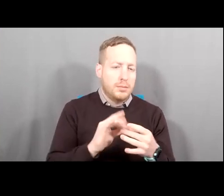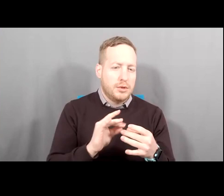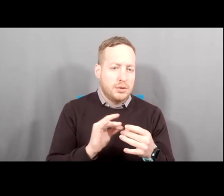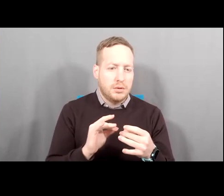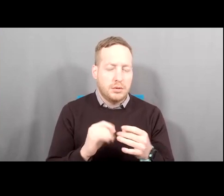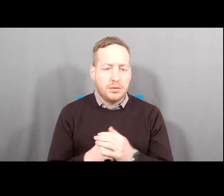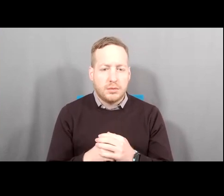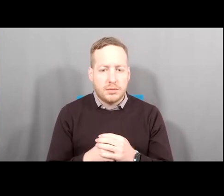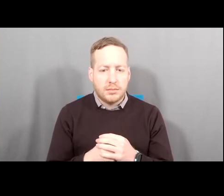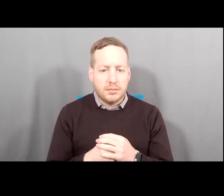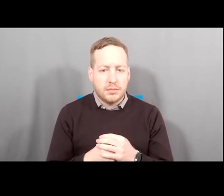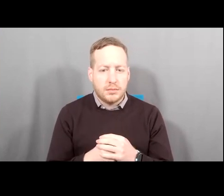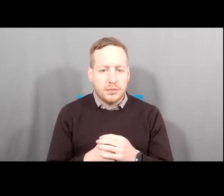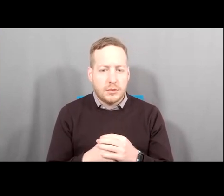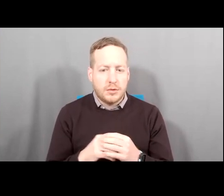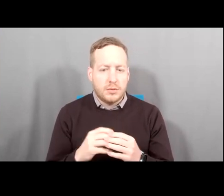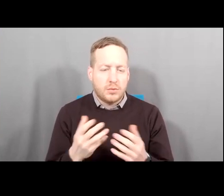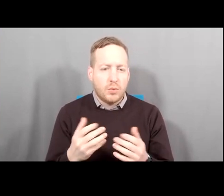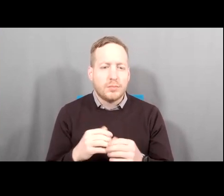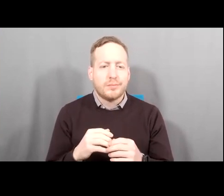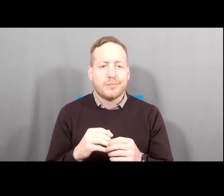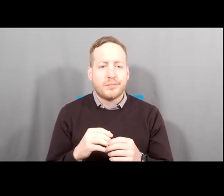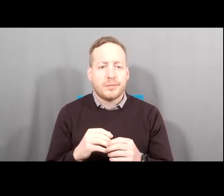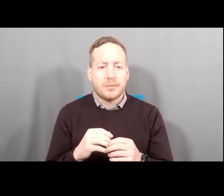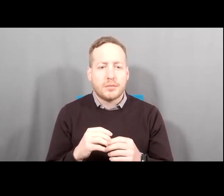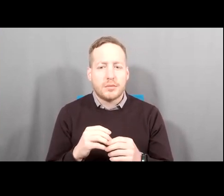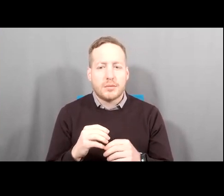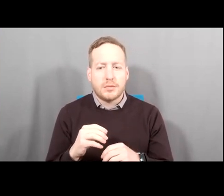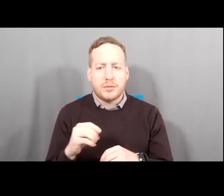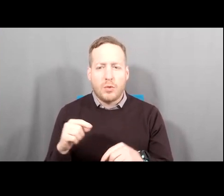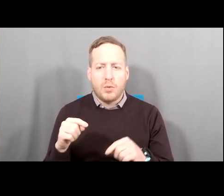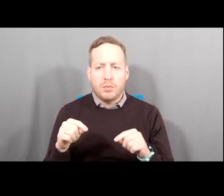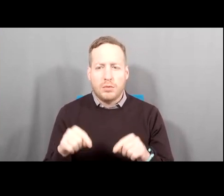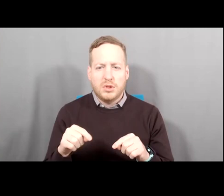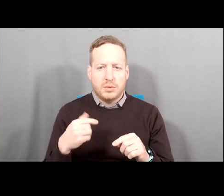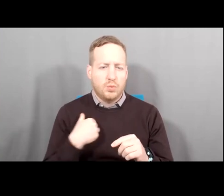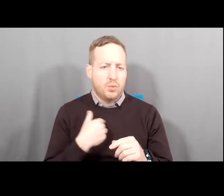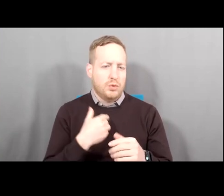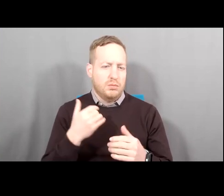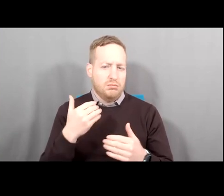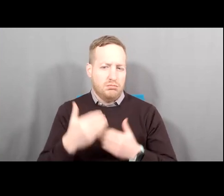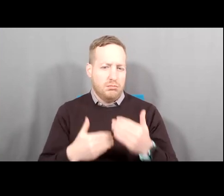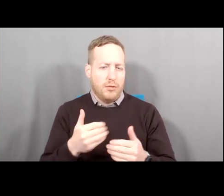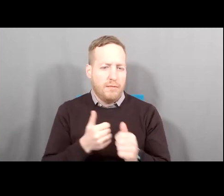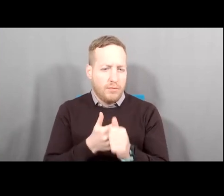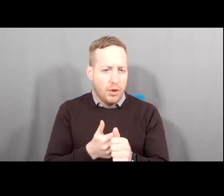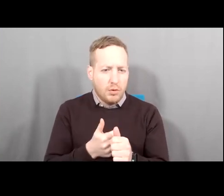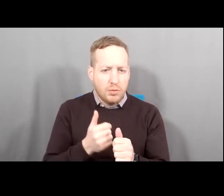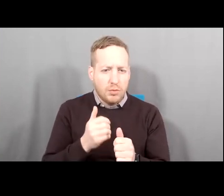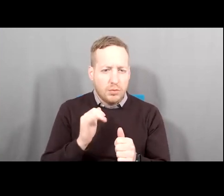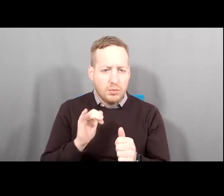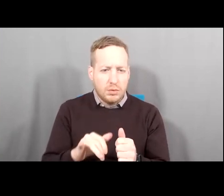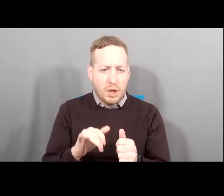you should ask me to recognize you, call you next, and I would have you open your video.